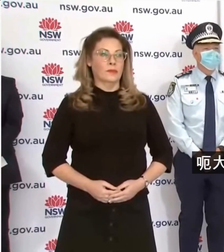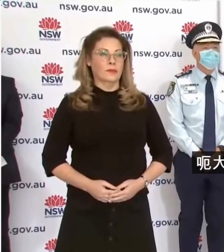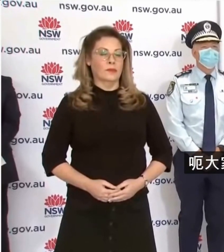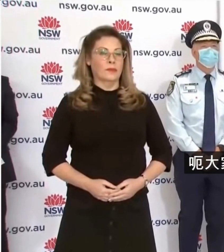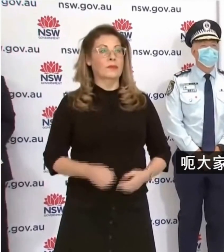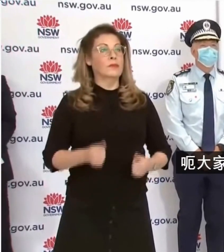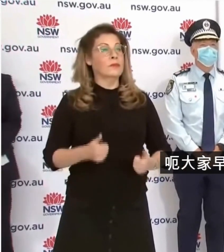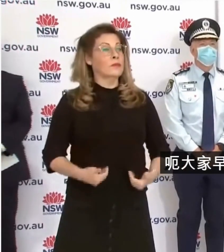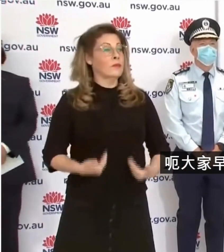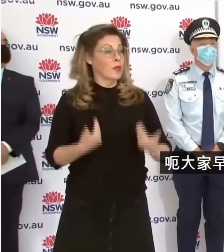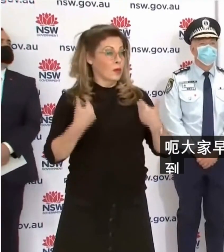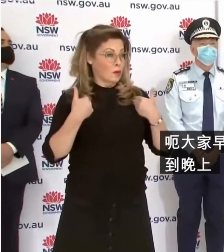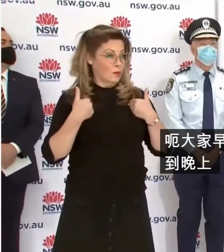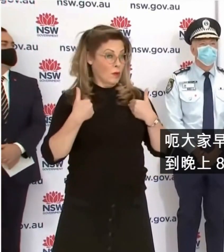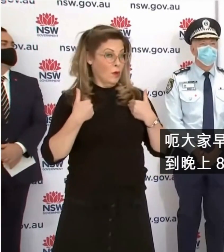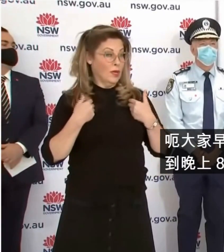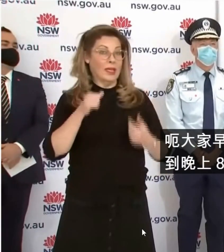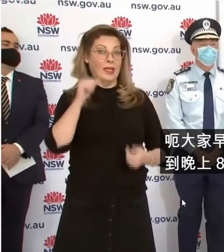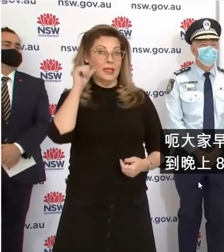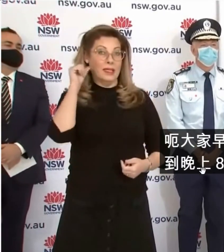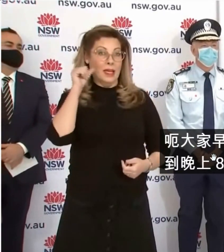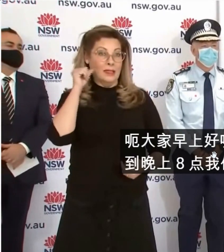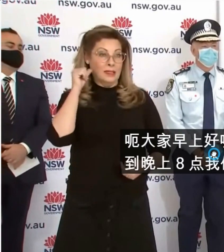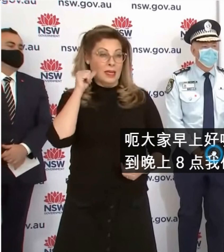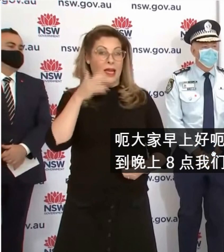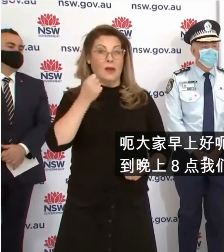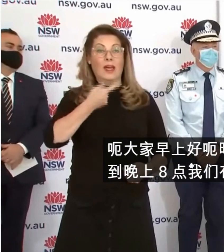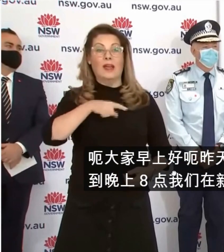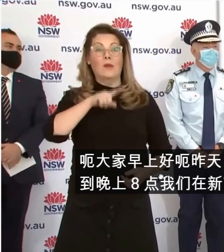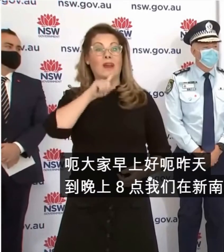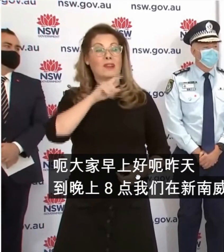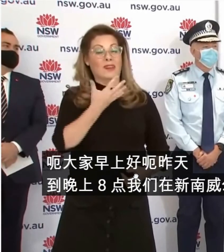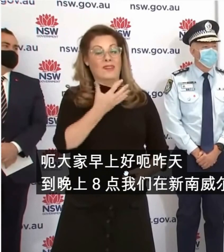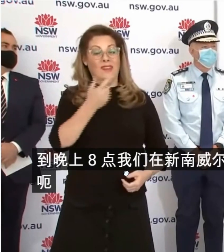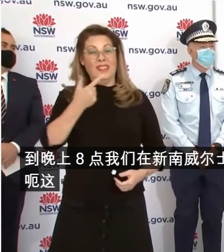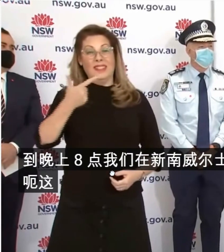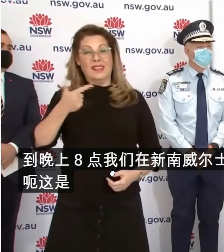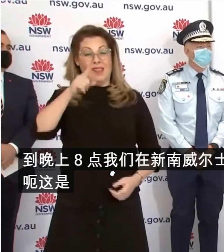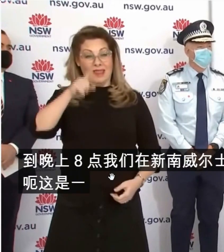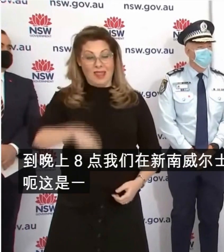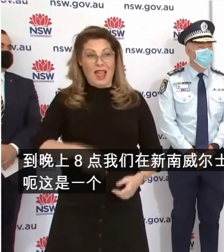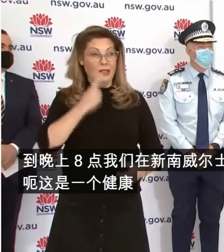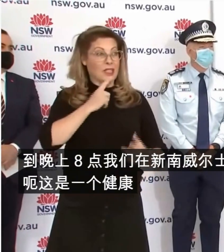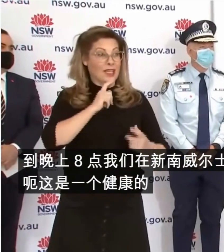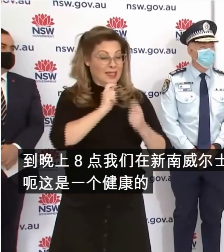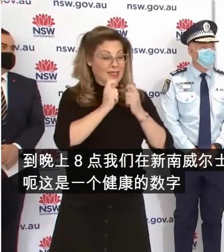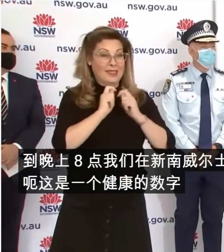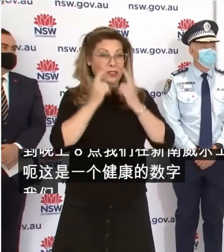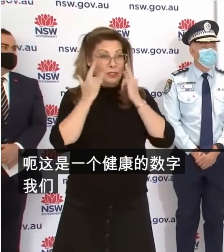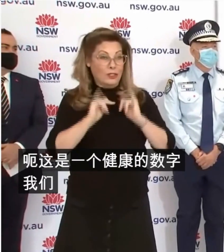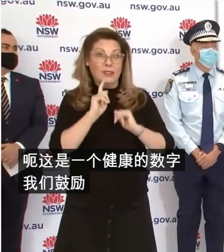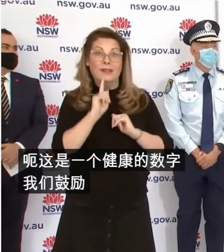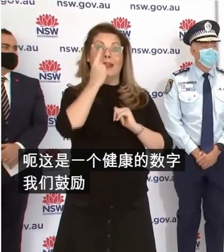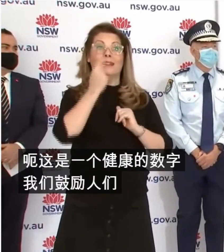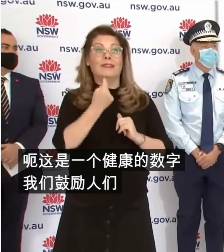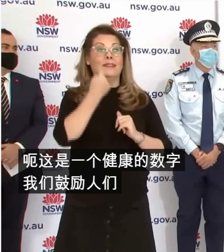Good morning, everybody. Yesterday to 8 p.m. we had 157,000 tests in New South Wales, which is a healthy number.